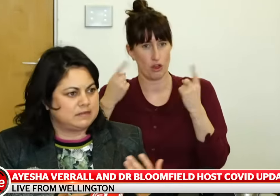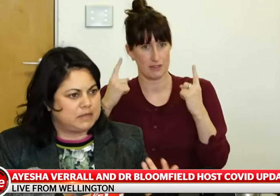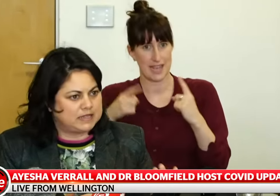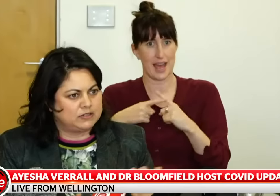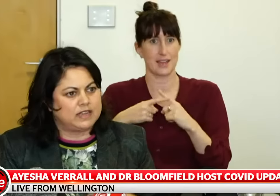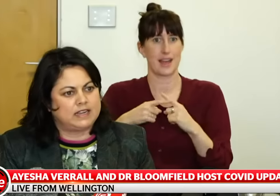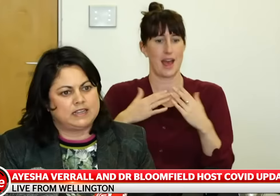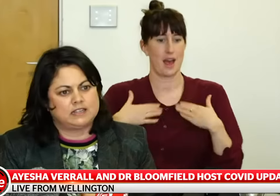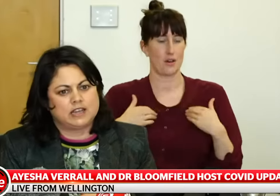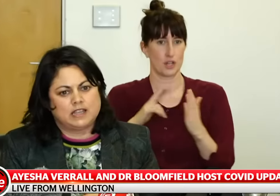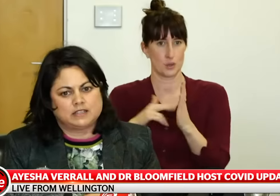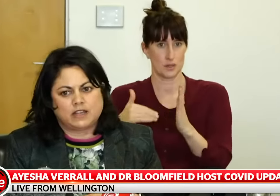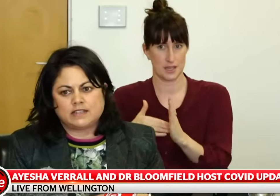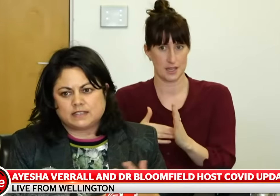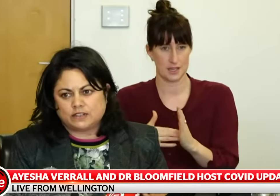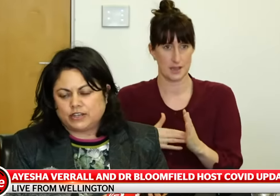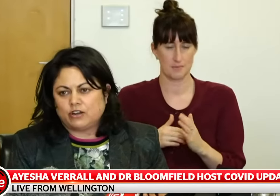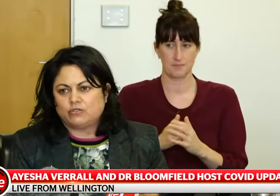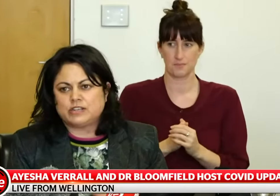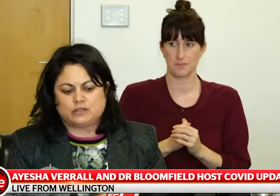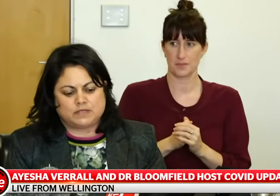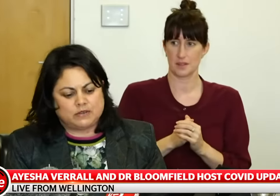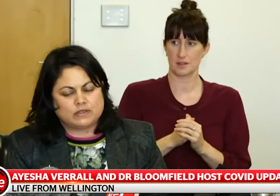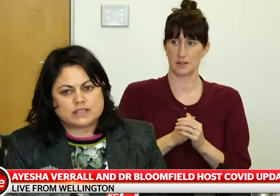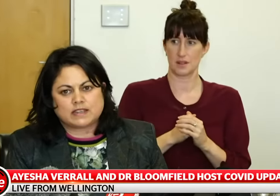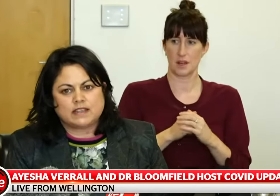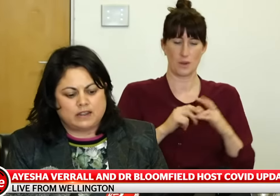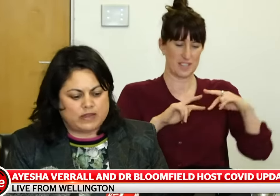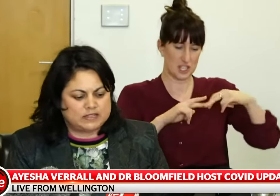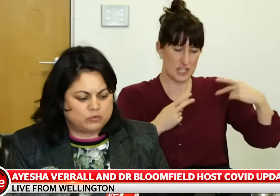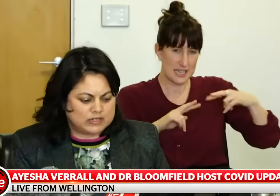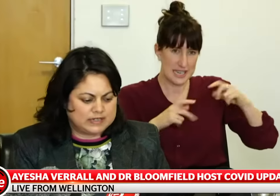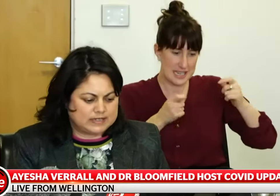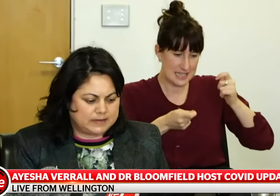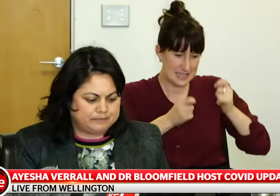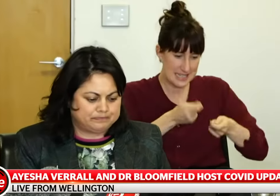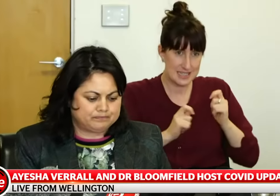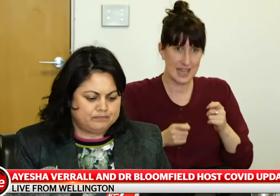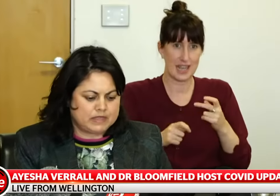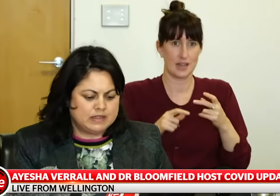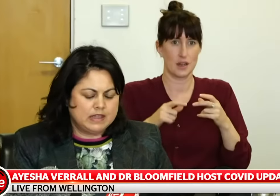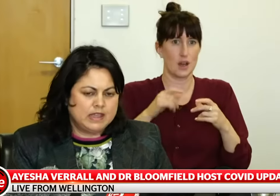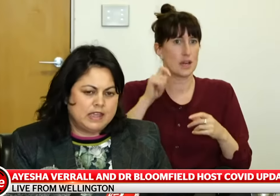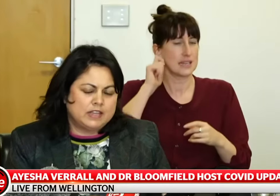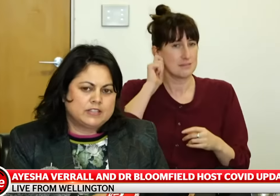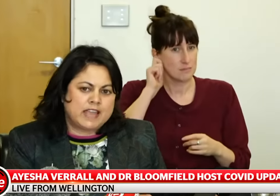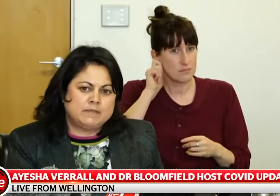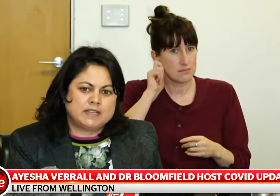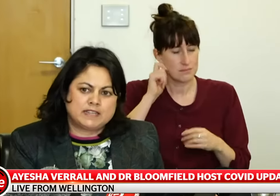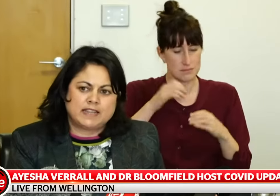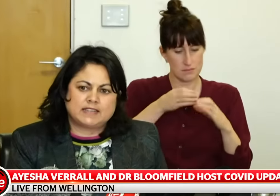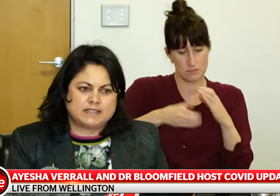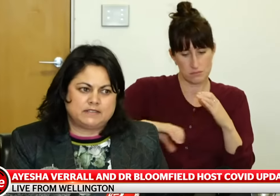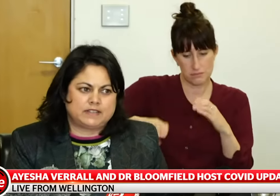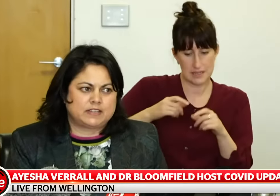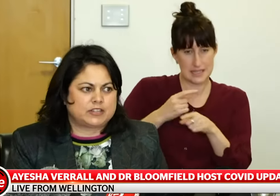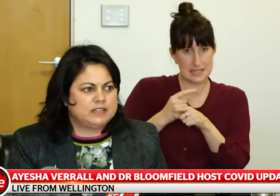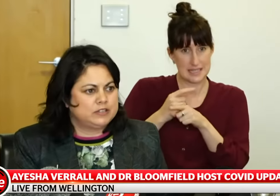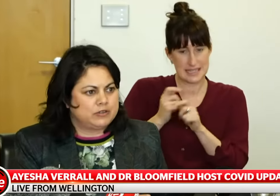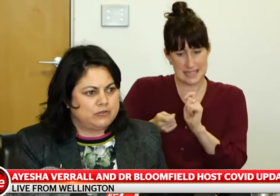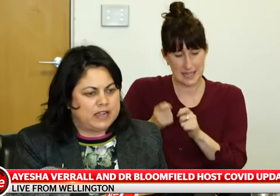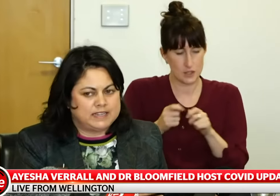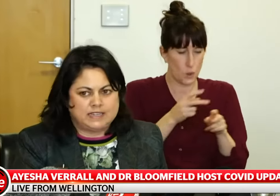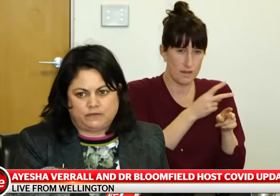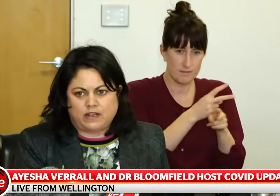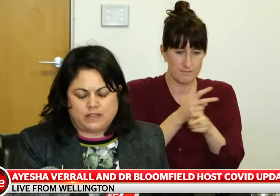surveillance system based on cutting-edge science, including whole genome sequencing and wastewater testing. So Cabinet has taken a set of